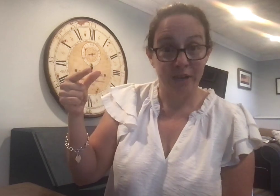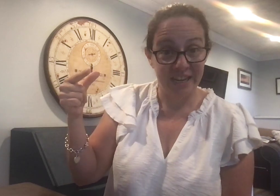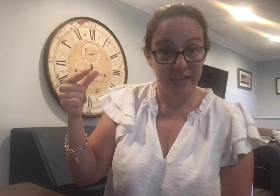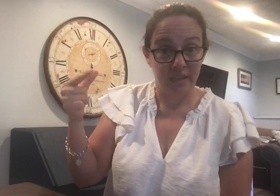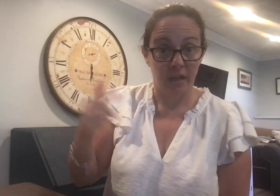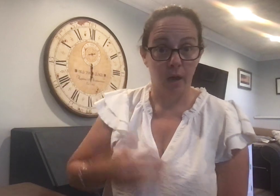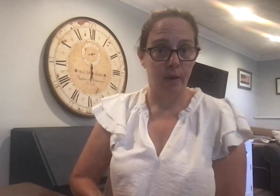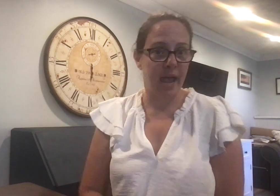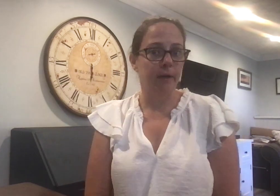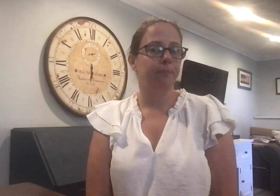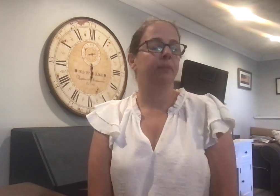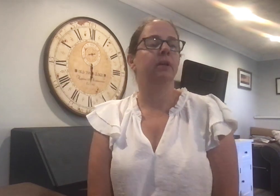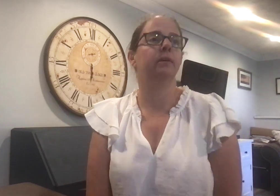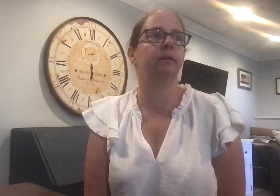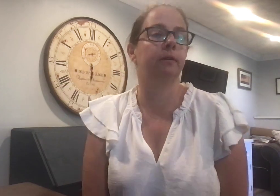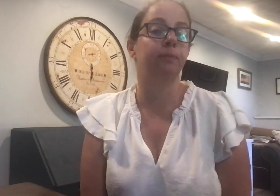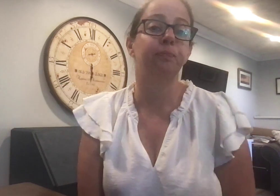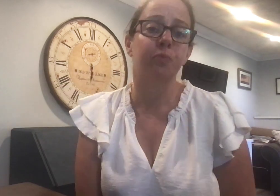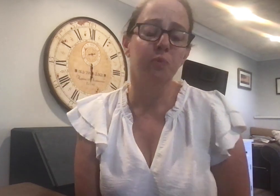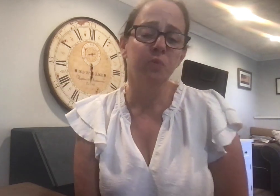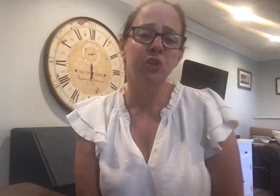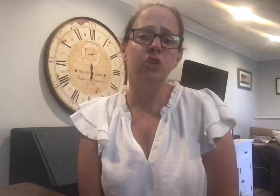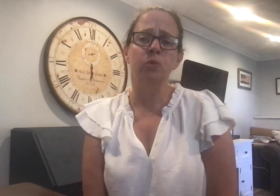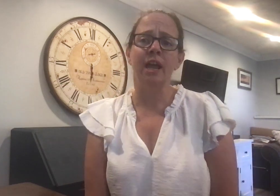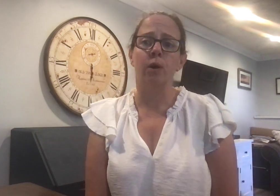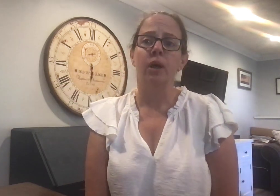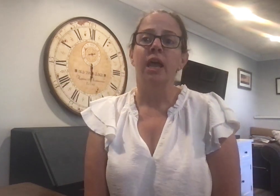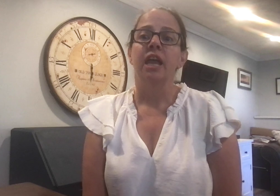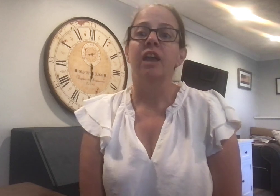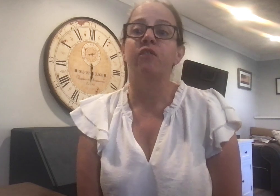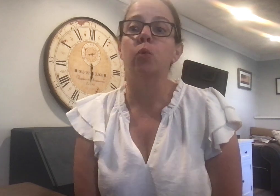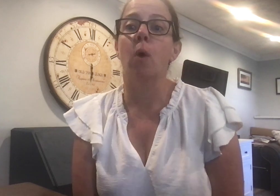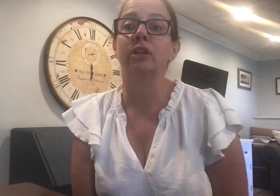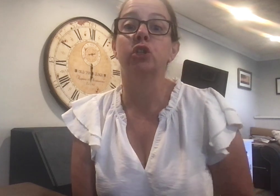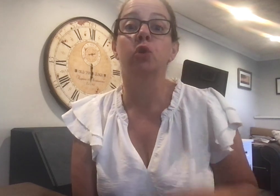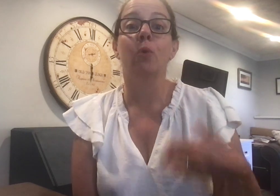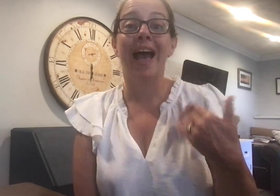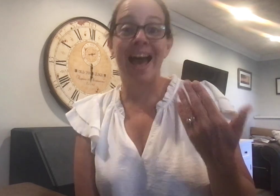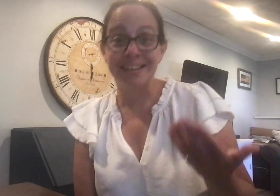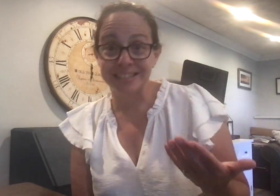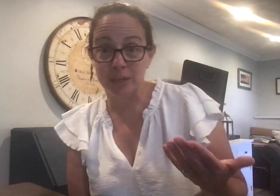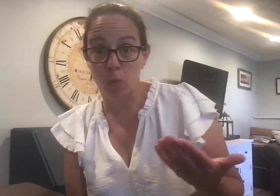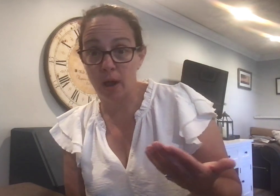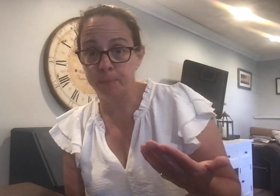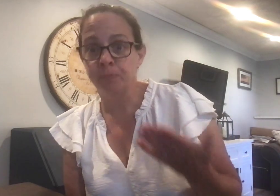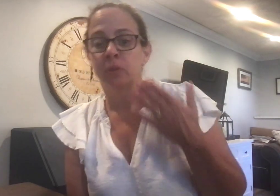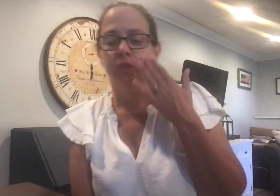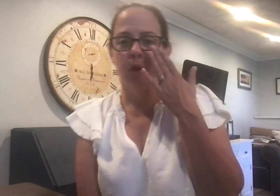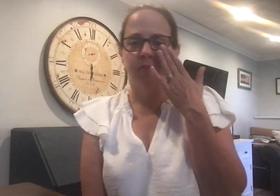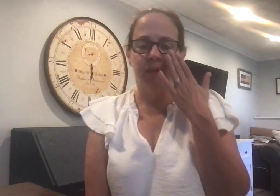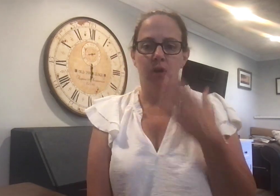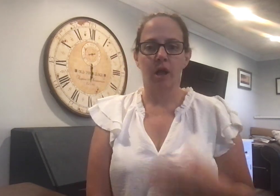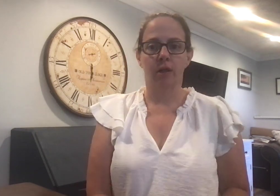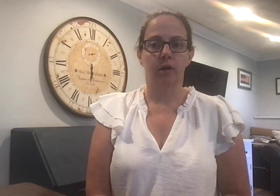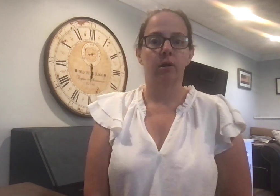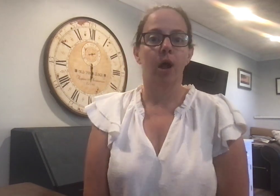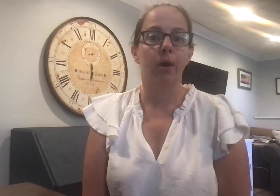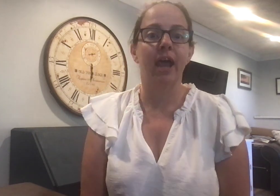green. Okay? So now, if you want to ask someone their favorite color, okay,